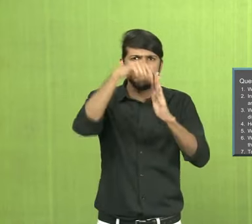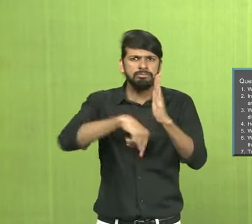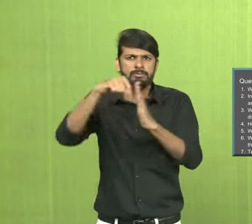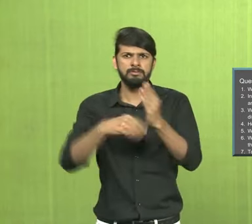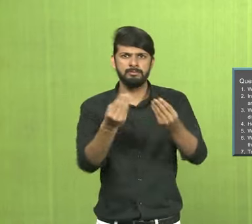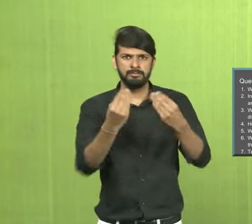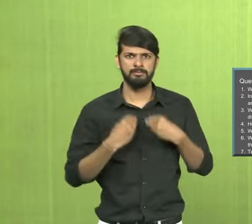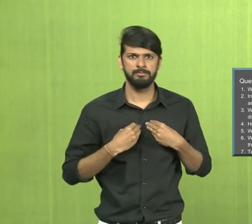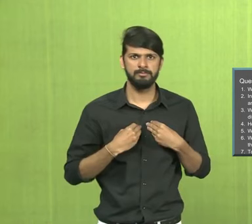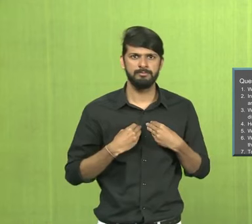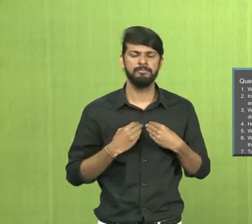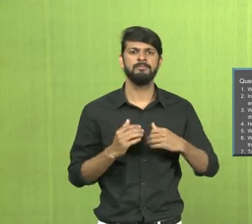different?